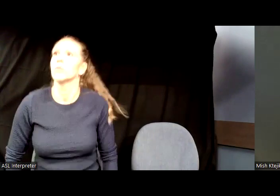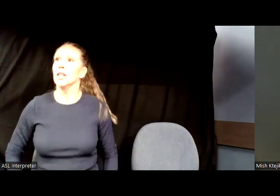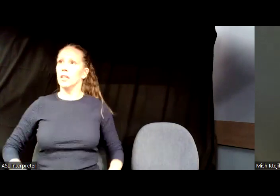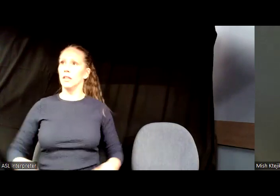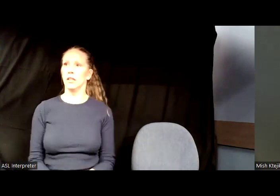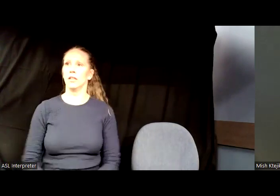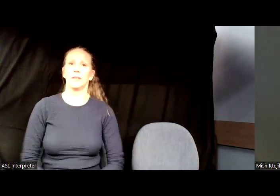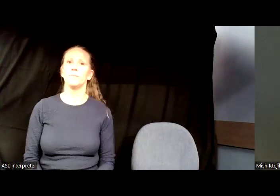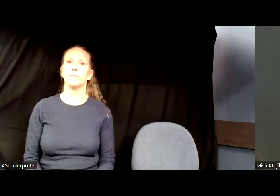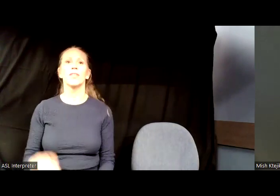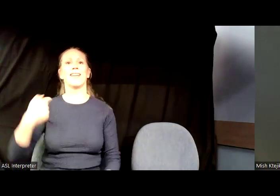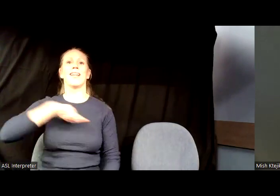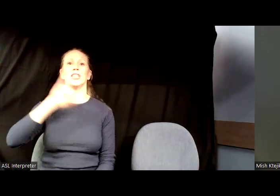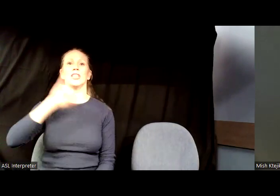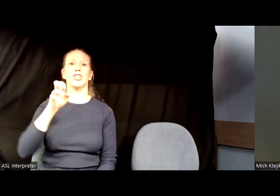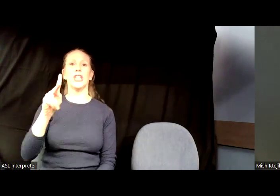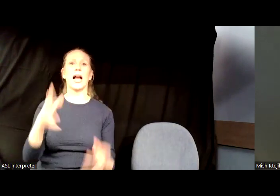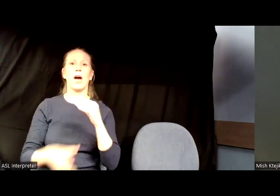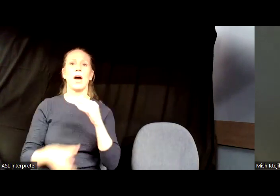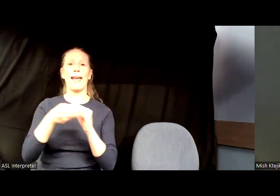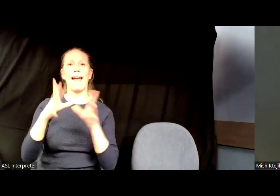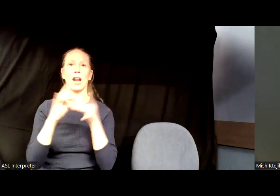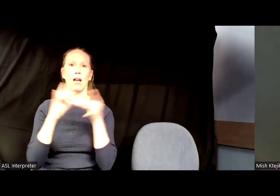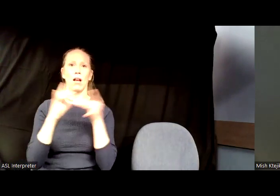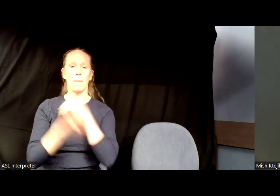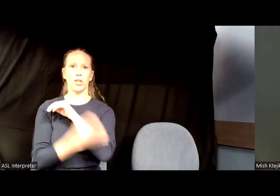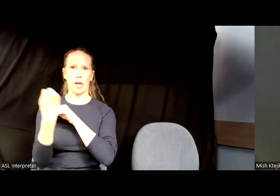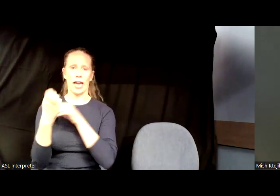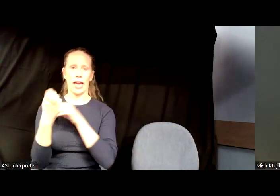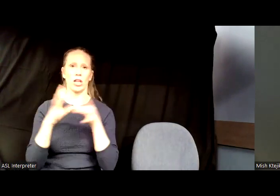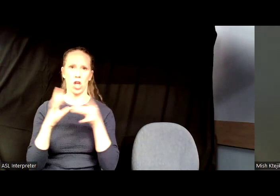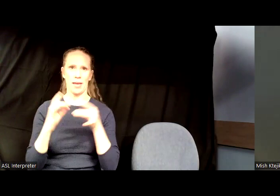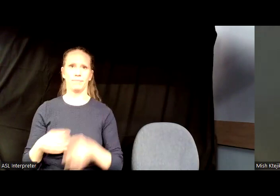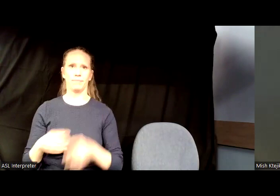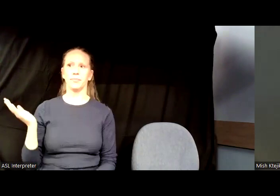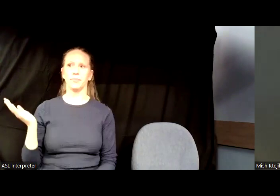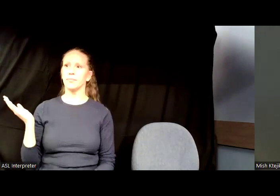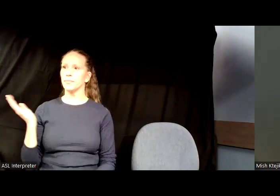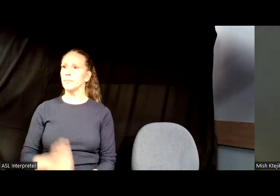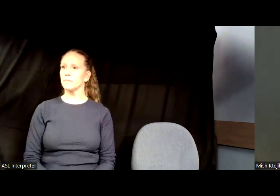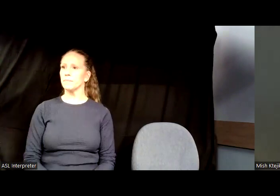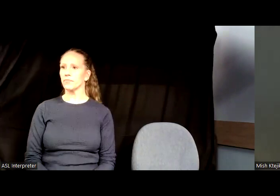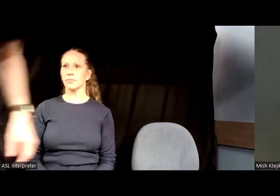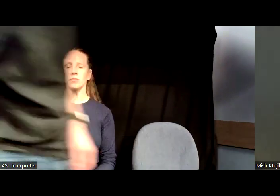Jack, I would like to add a comment to Eric's comments.